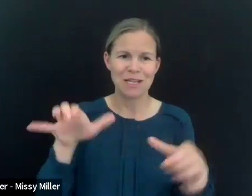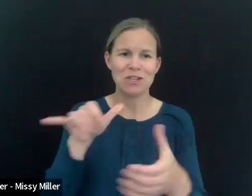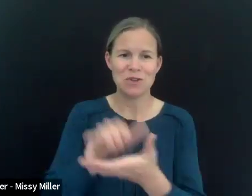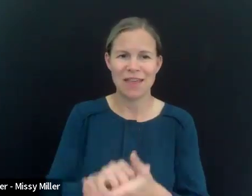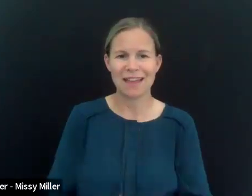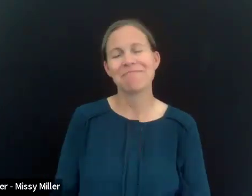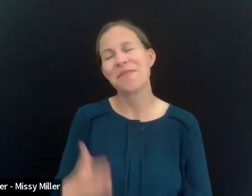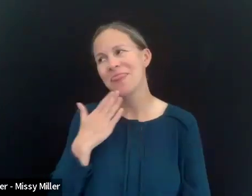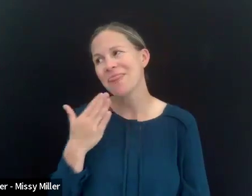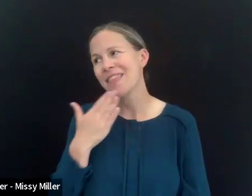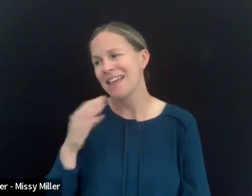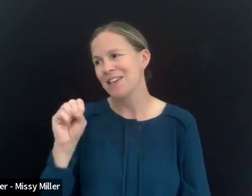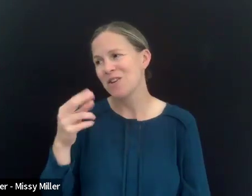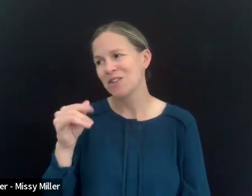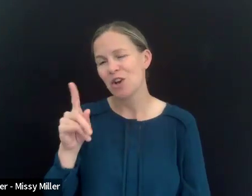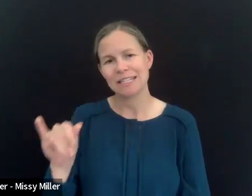Thank you, Shanti.